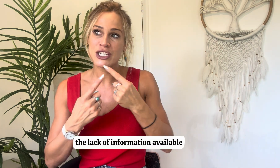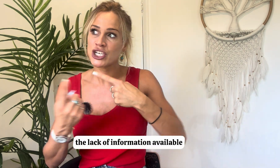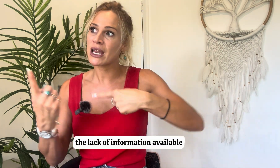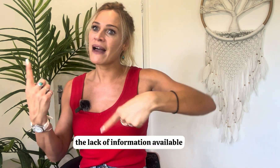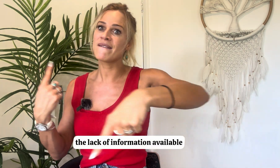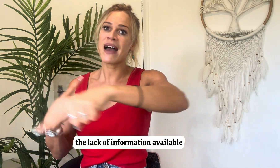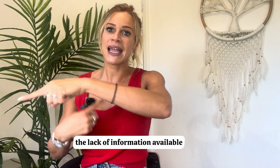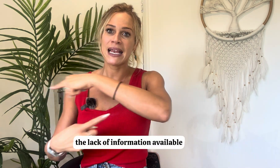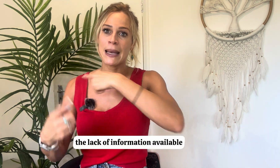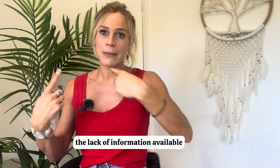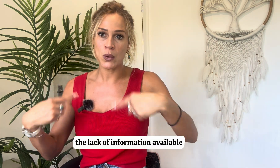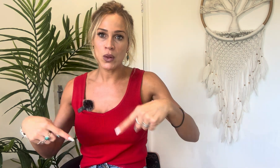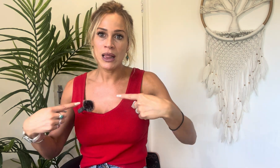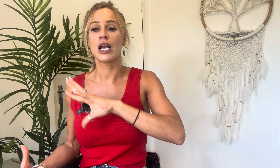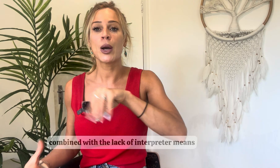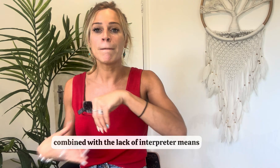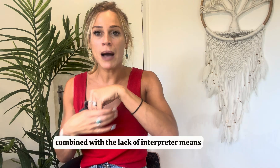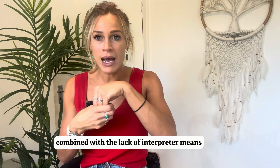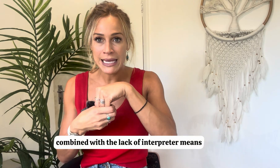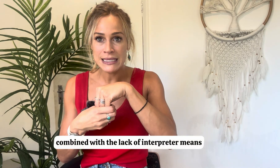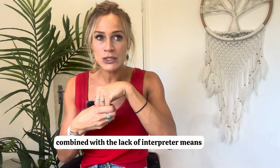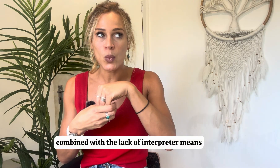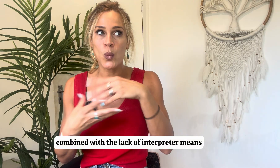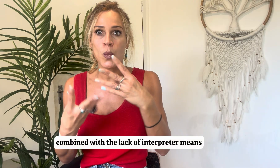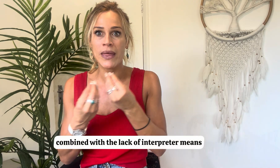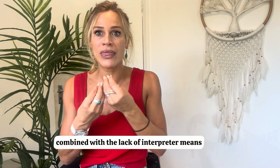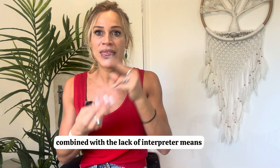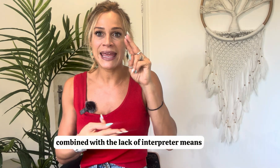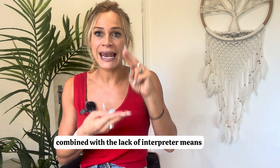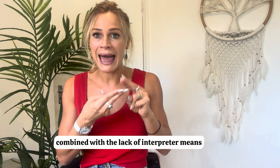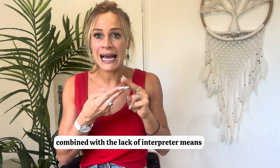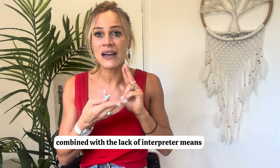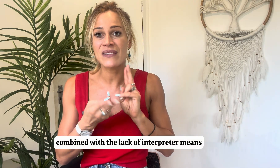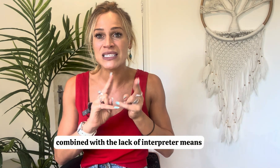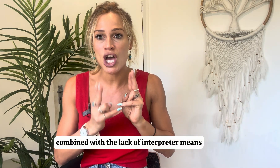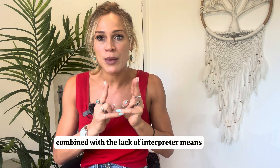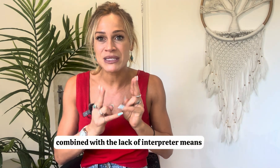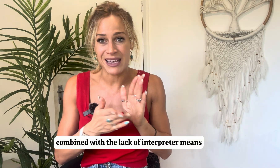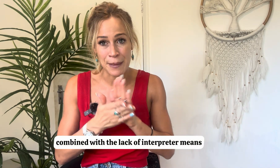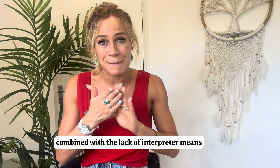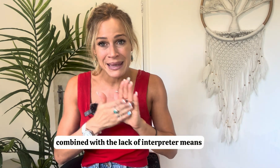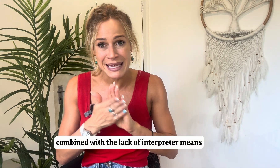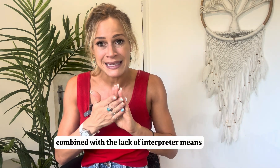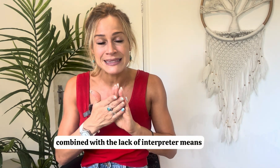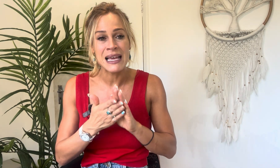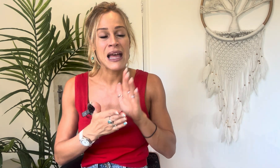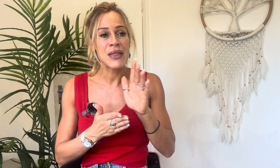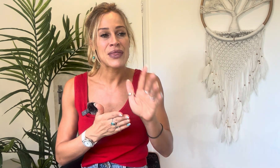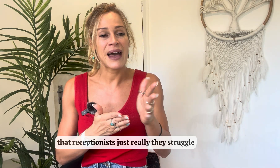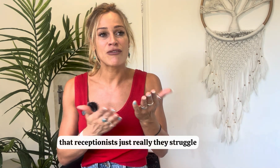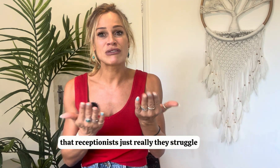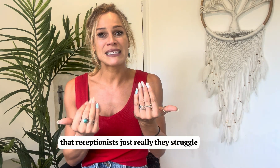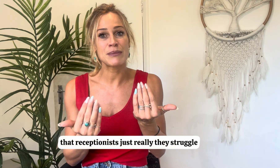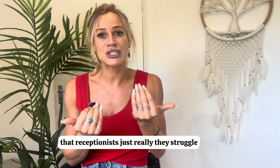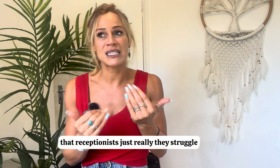information available combined with the lack of interpreter means that receptionists